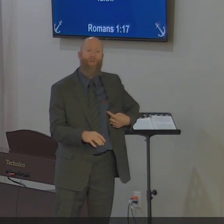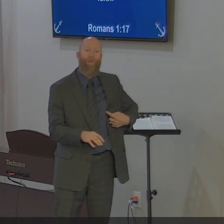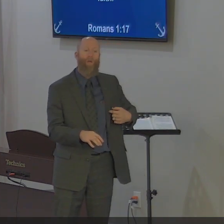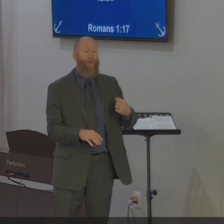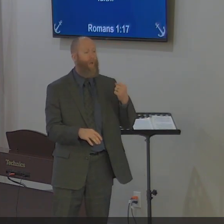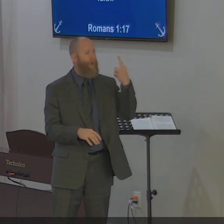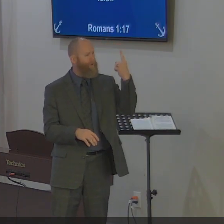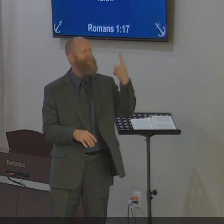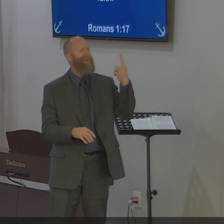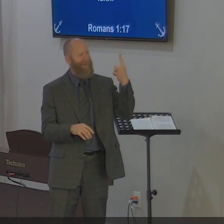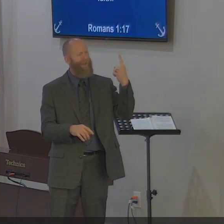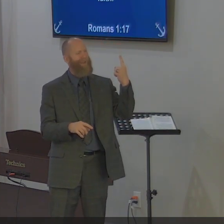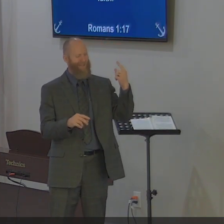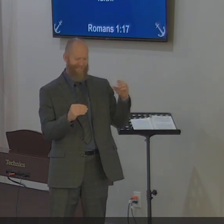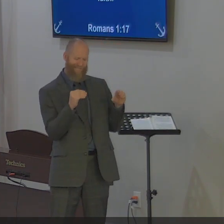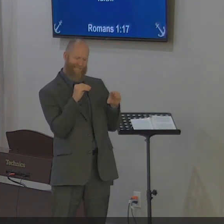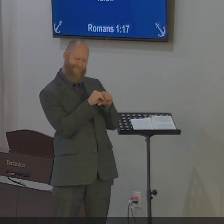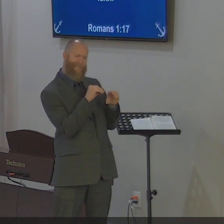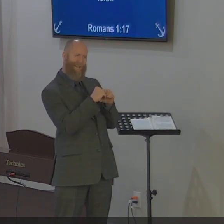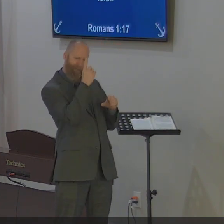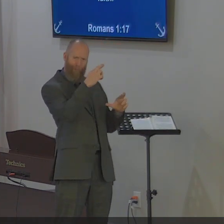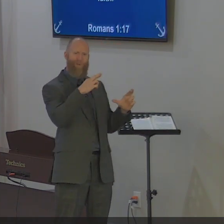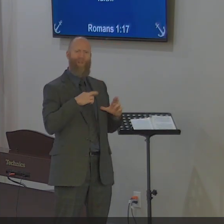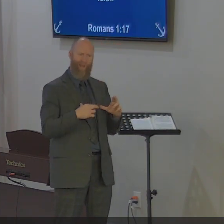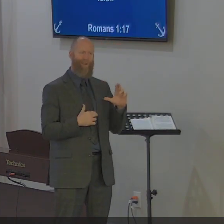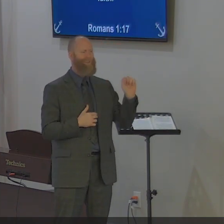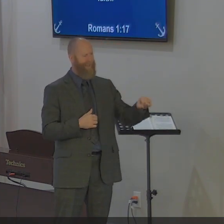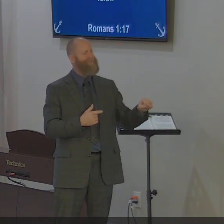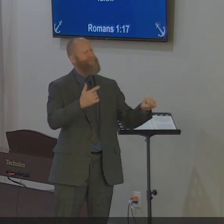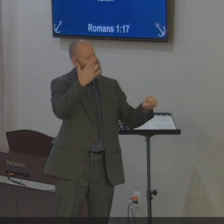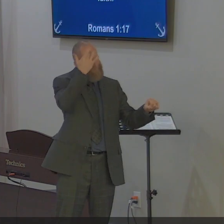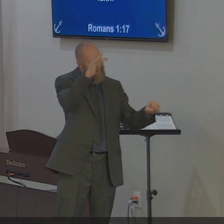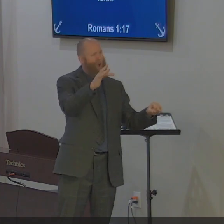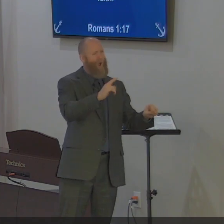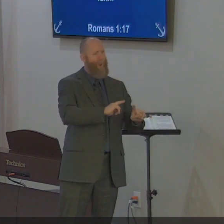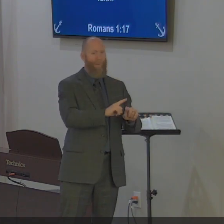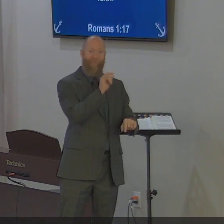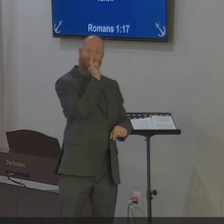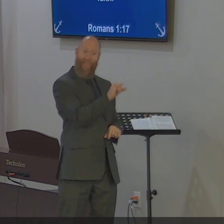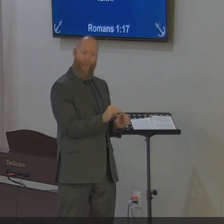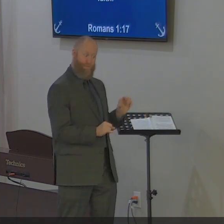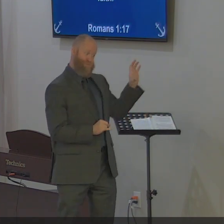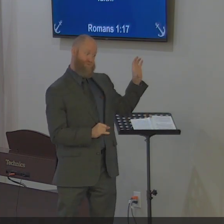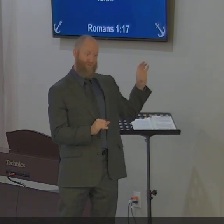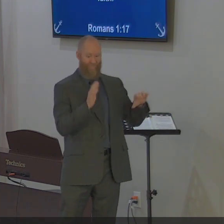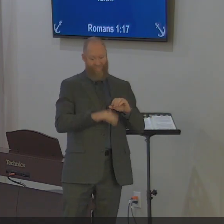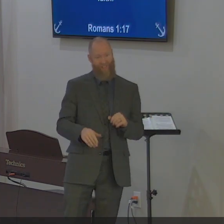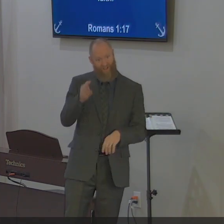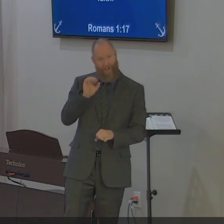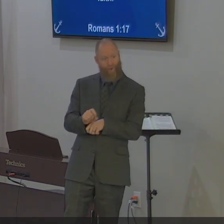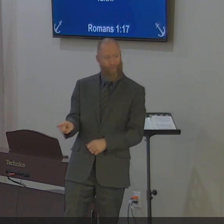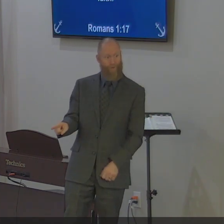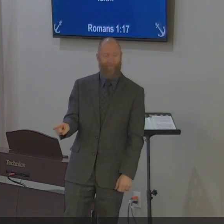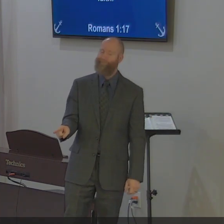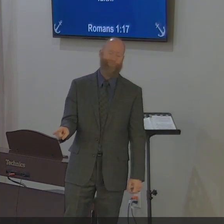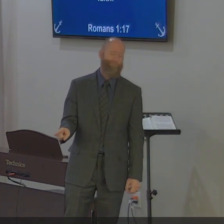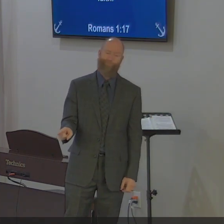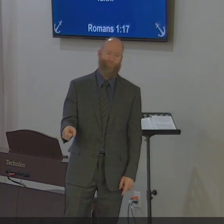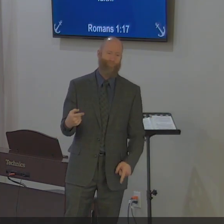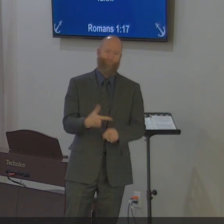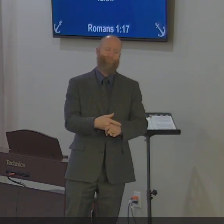thing. God wants us to be faithful stewards and to save our money for when we need it.